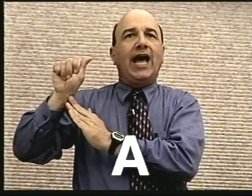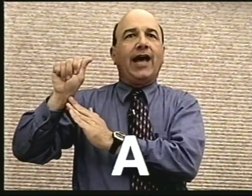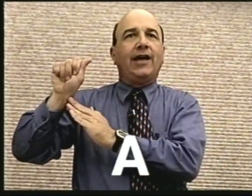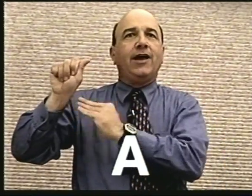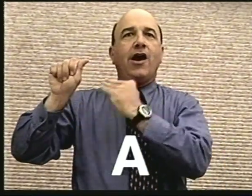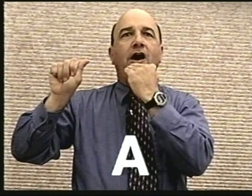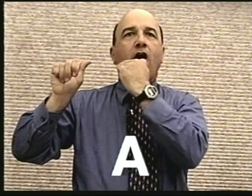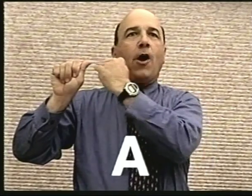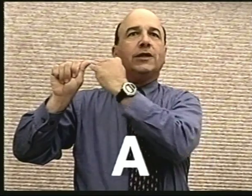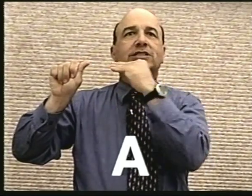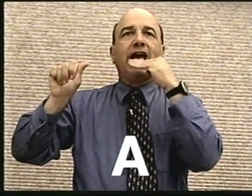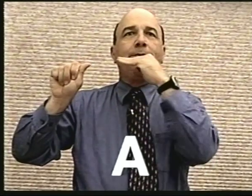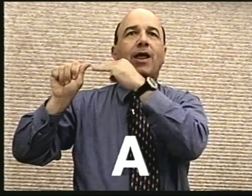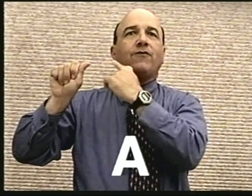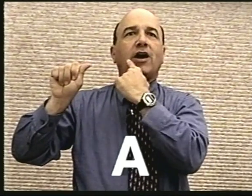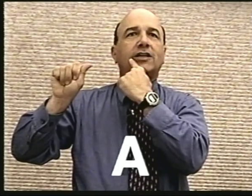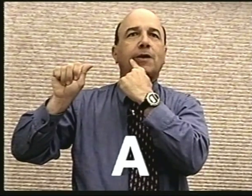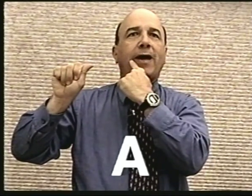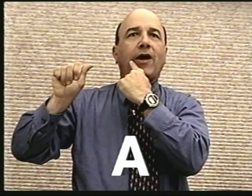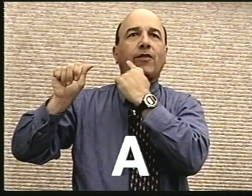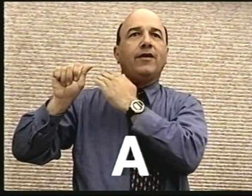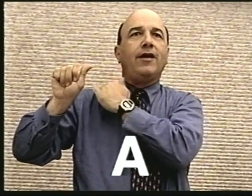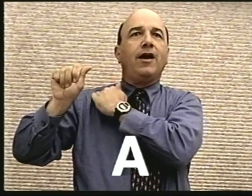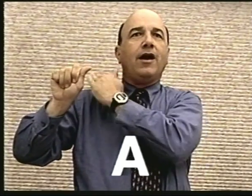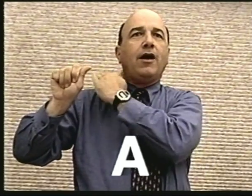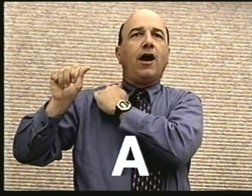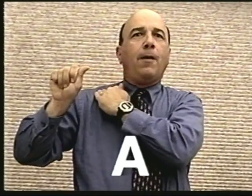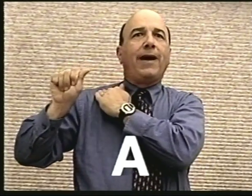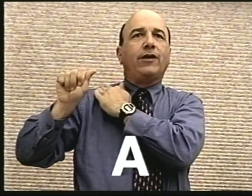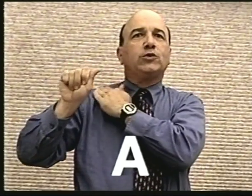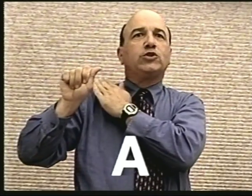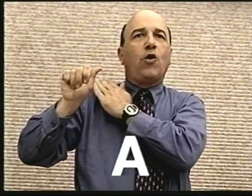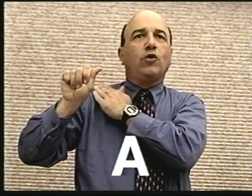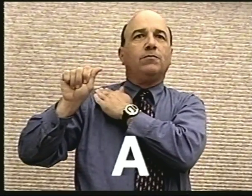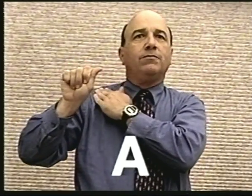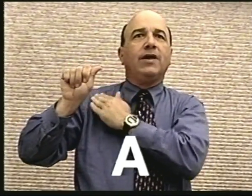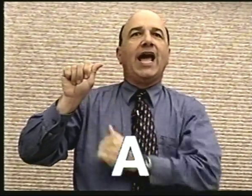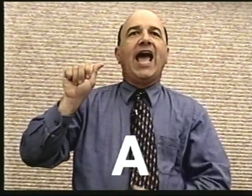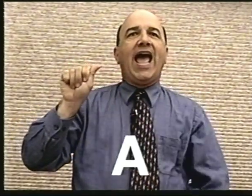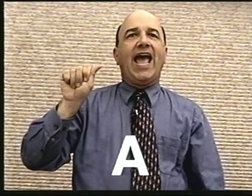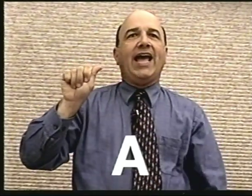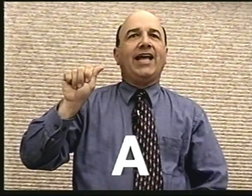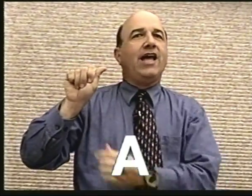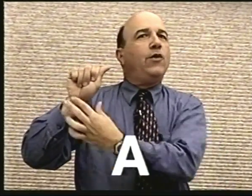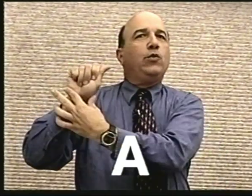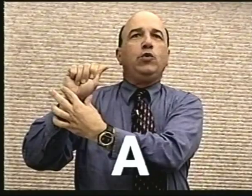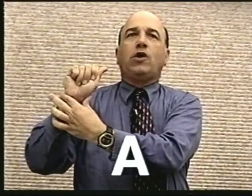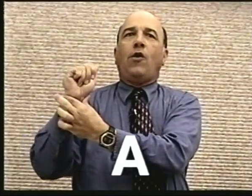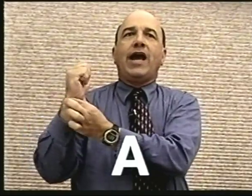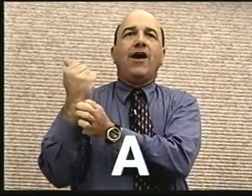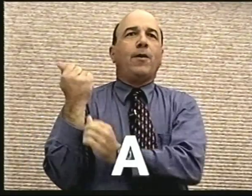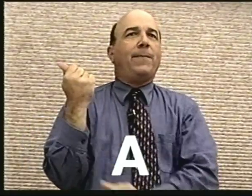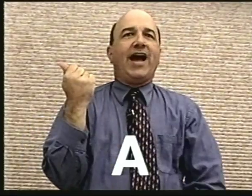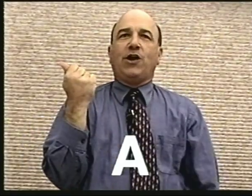side on the same level as the mouth, about your shoulder. A. You don't have it